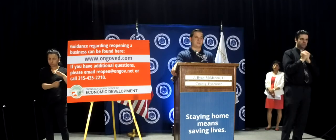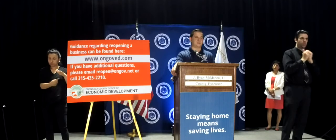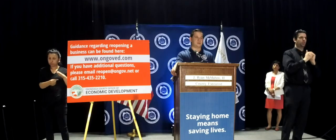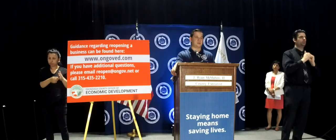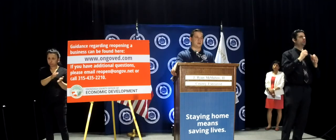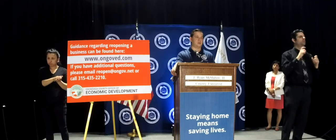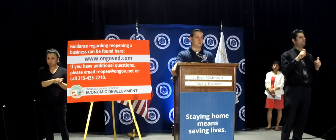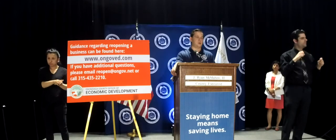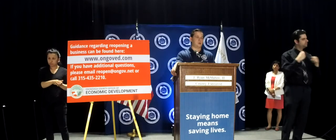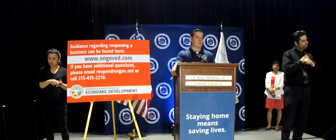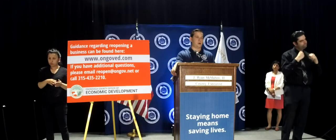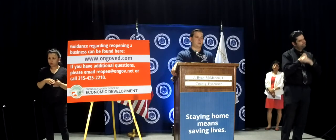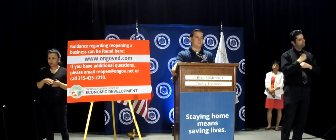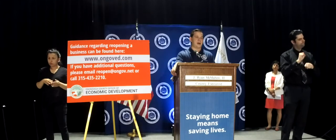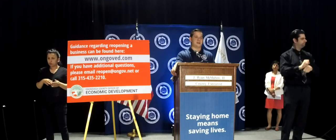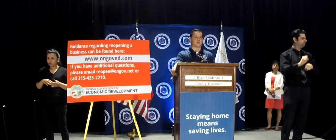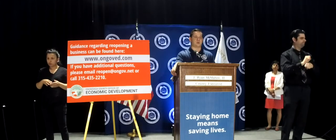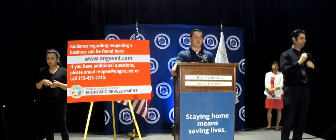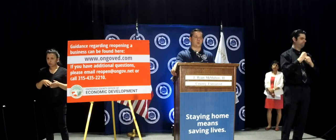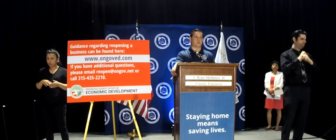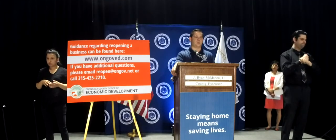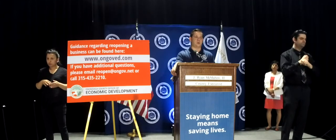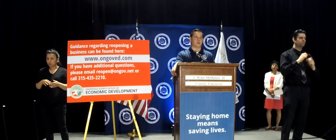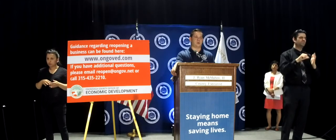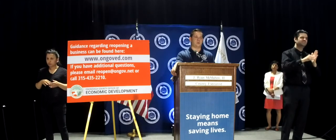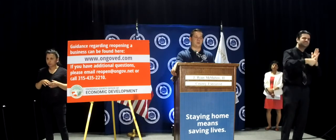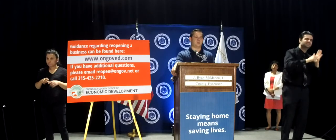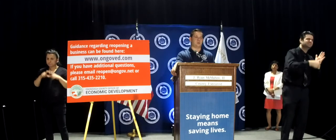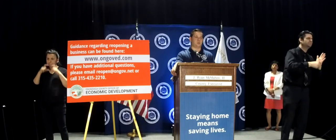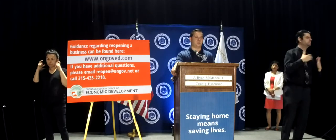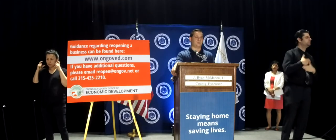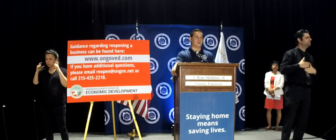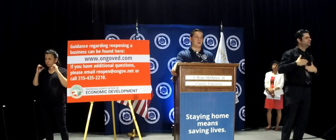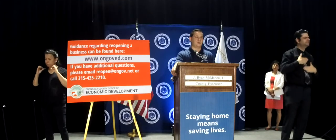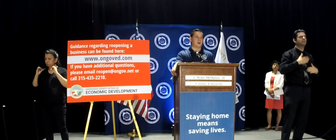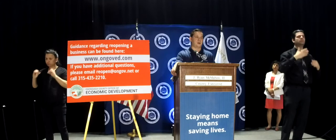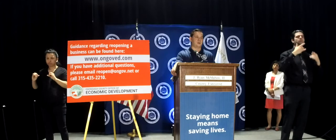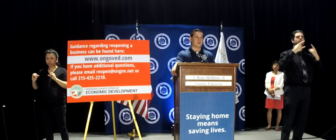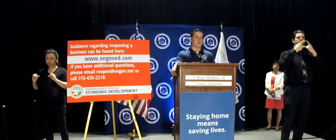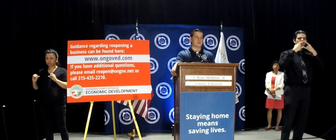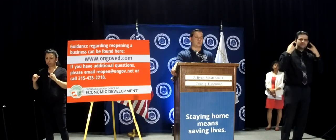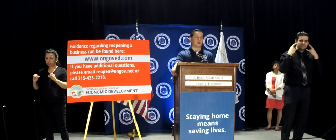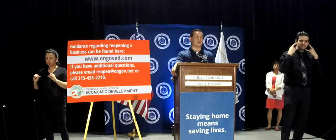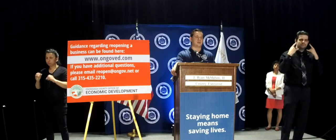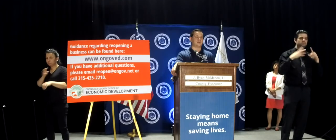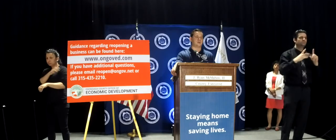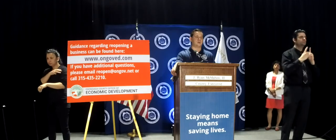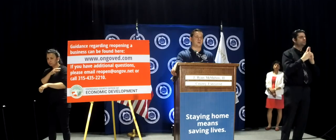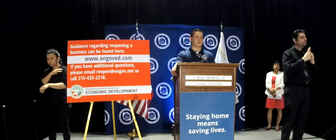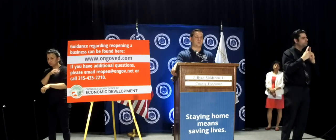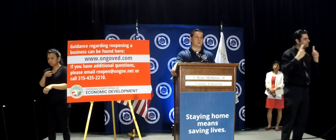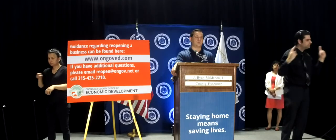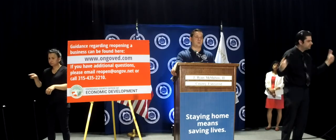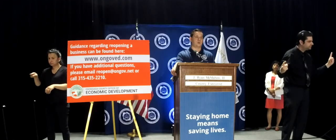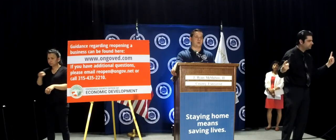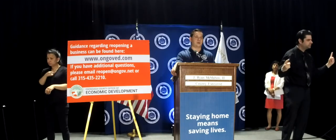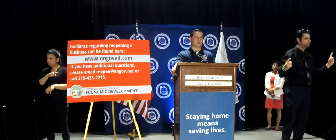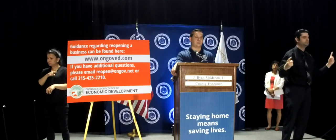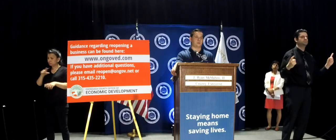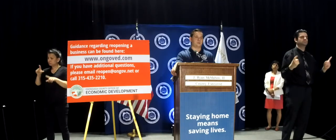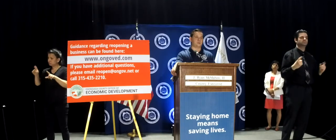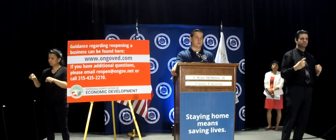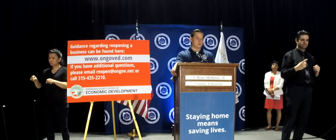reiterate the messaging of wearing a mask when you're with or within people. It's the right thing to do for